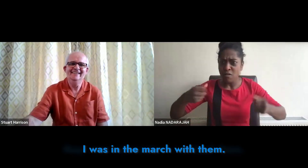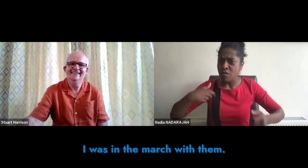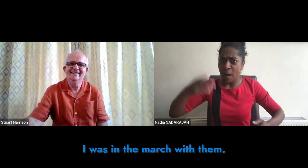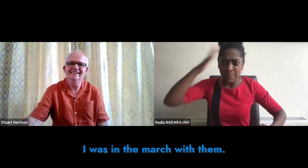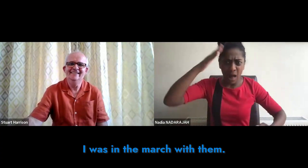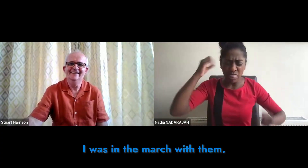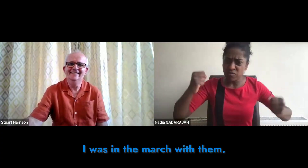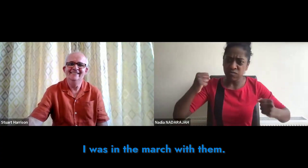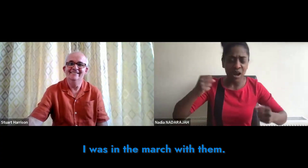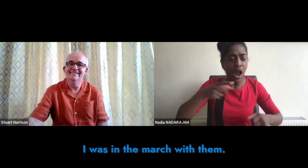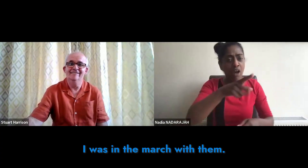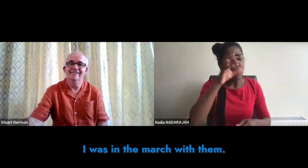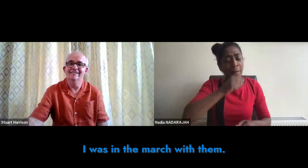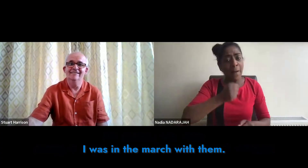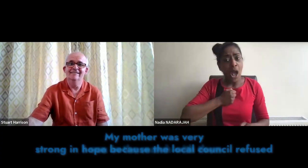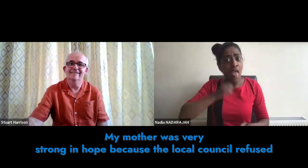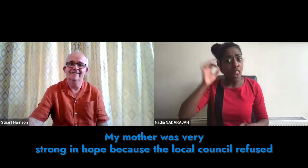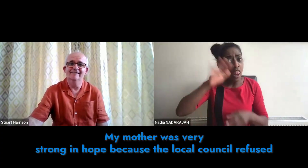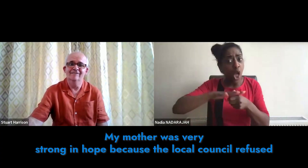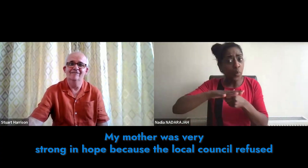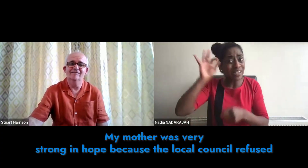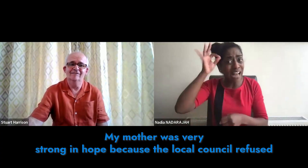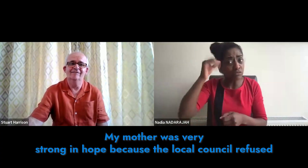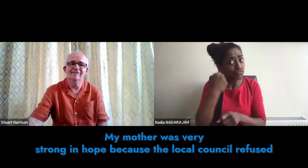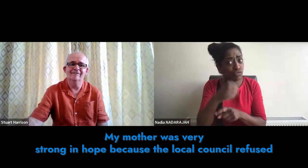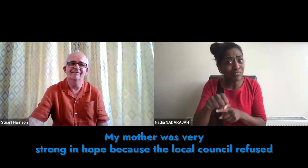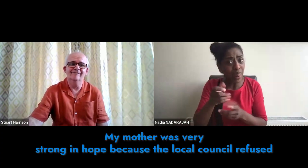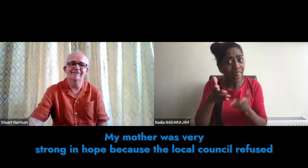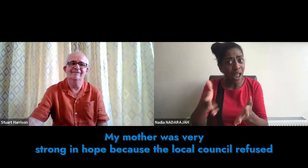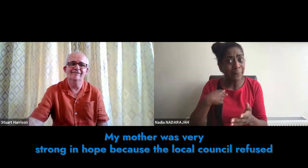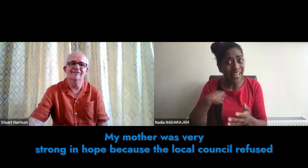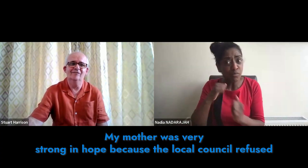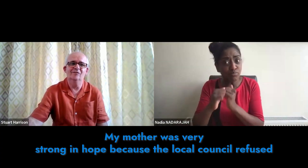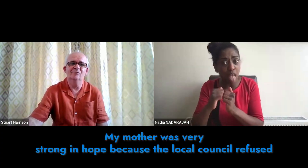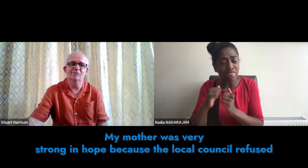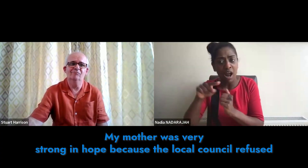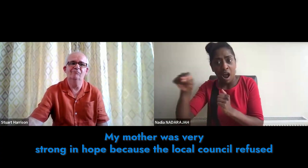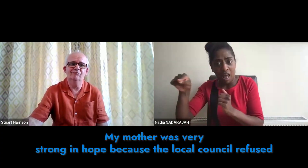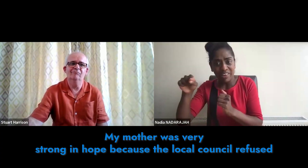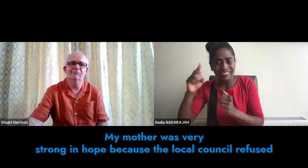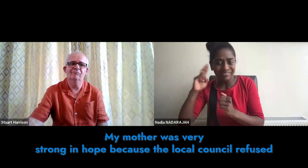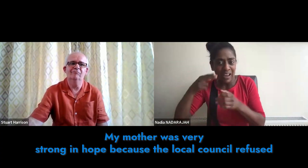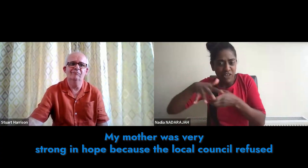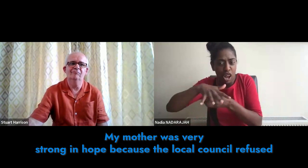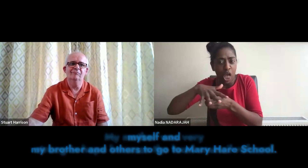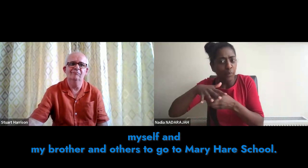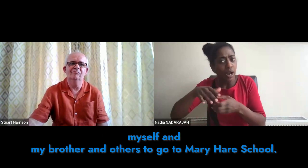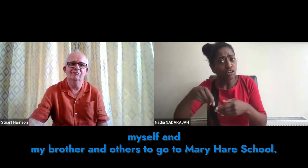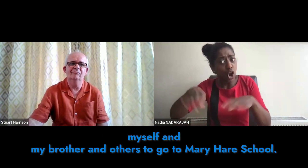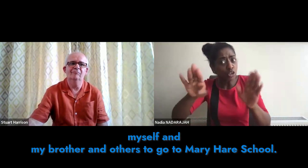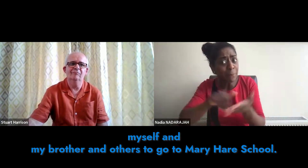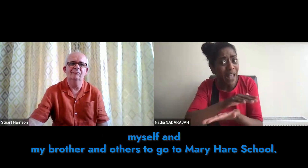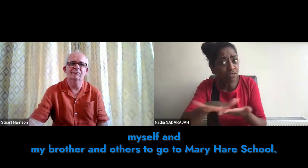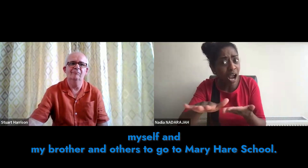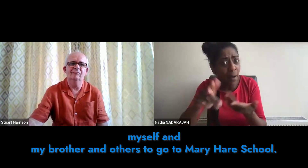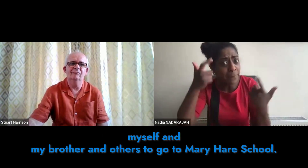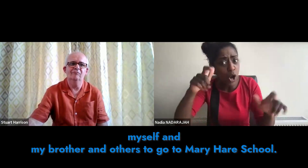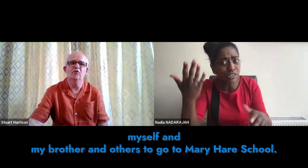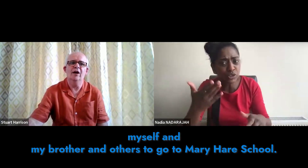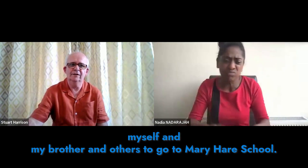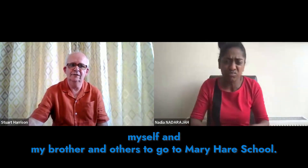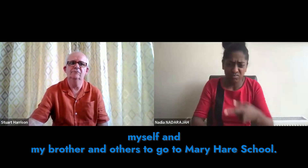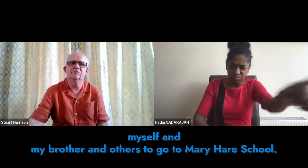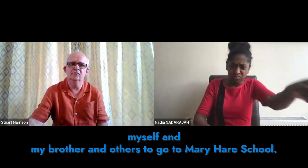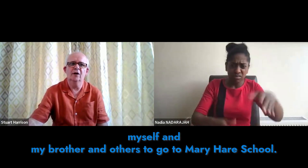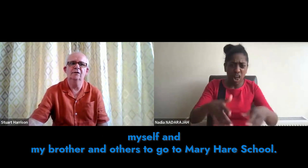them. I was in the march with them. My mother was very strong in her, because the local council refused myself and my brother